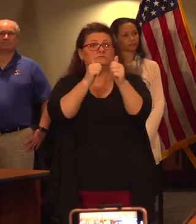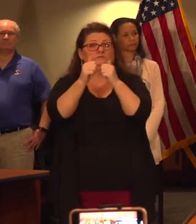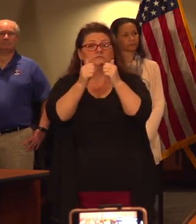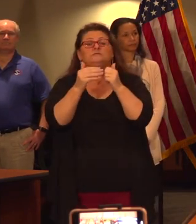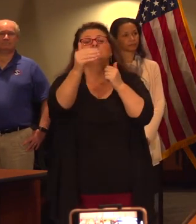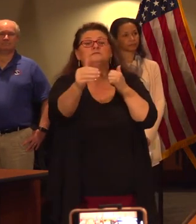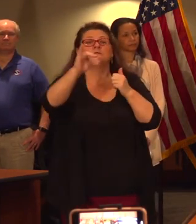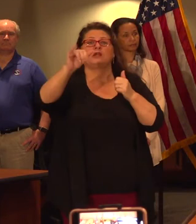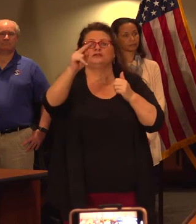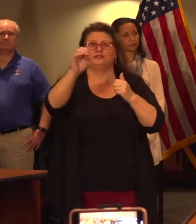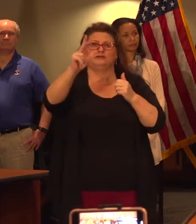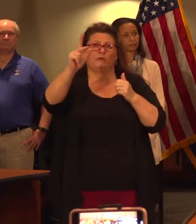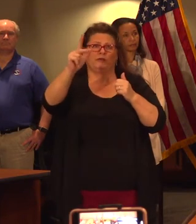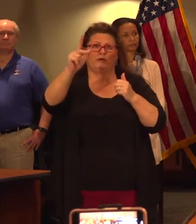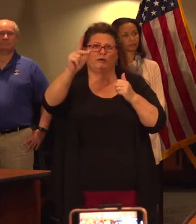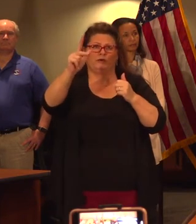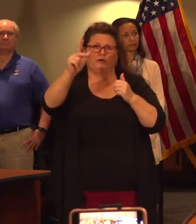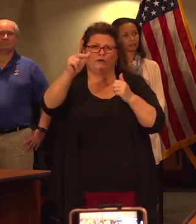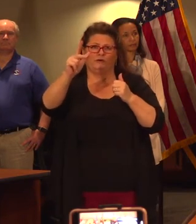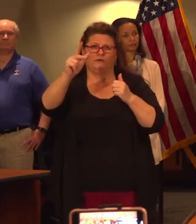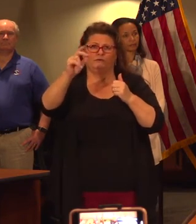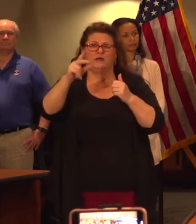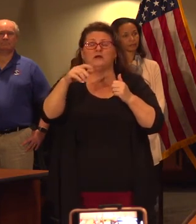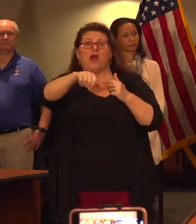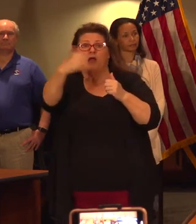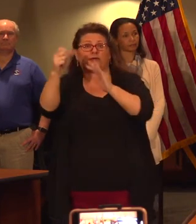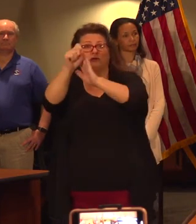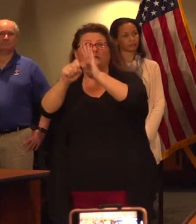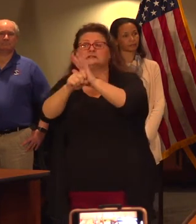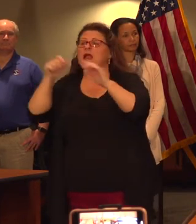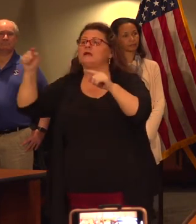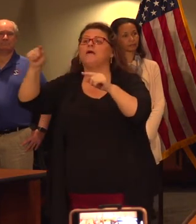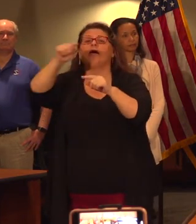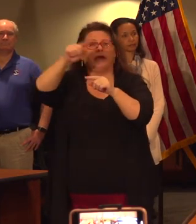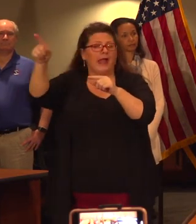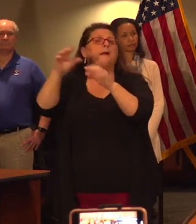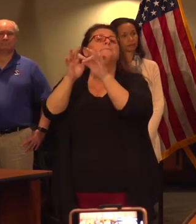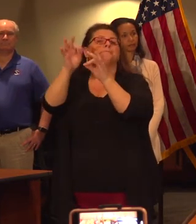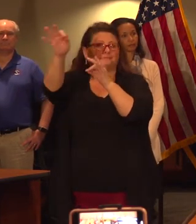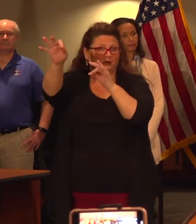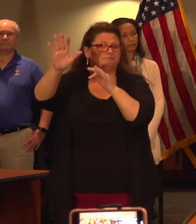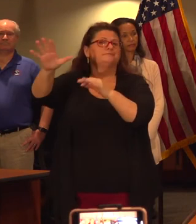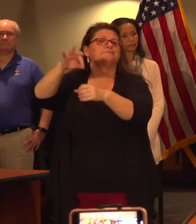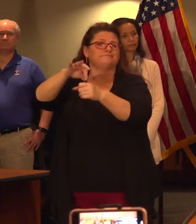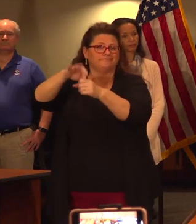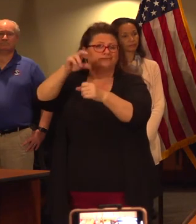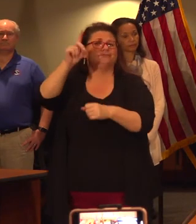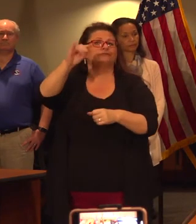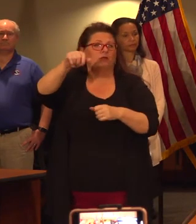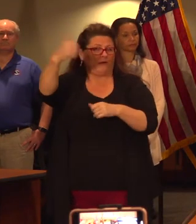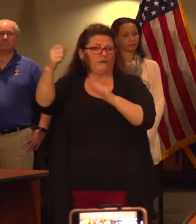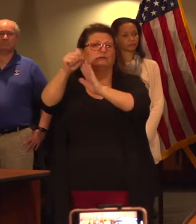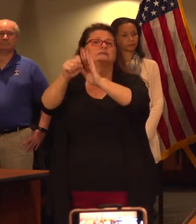the 23rd. And as we look around at other states, some of them have postponed their elections